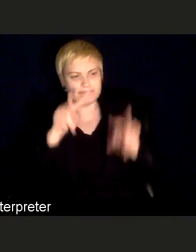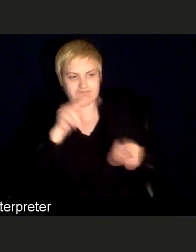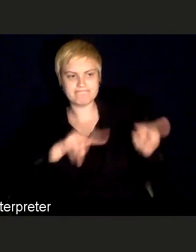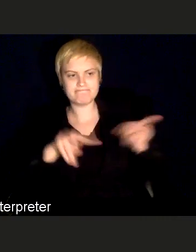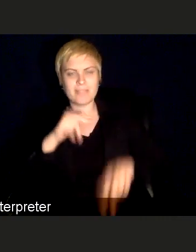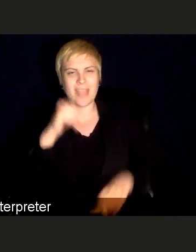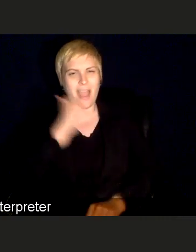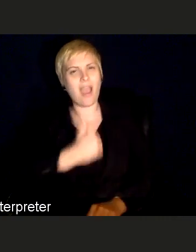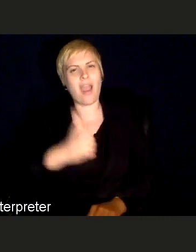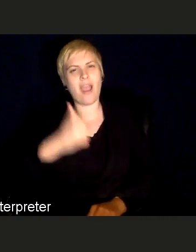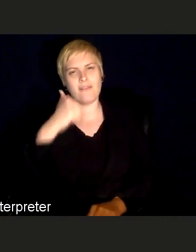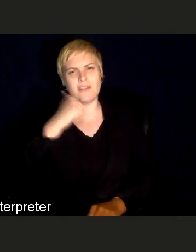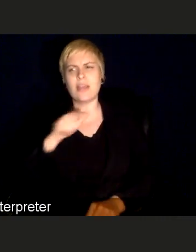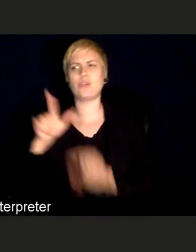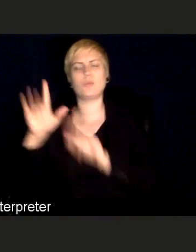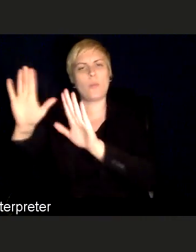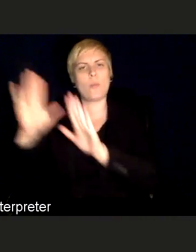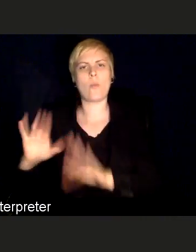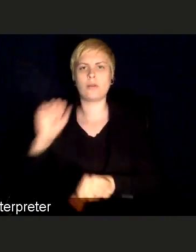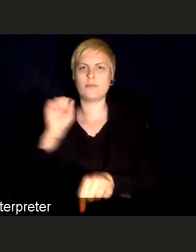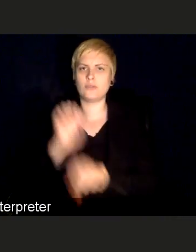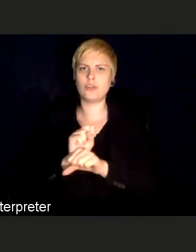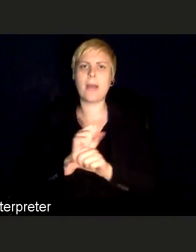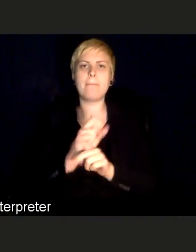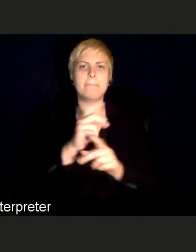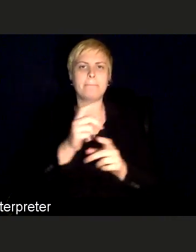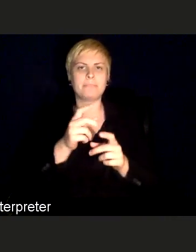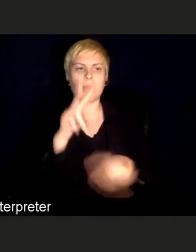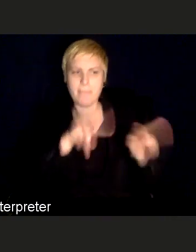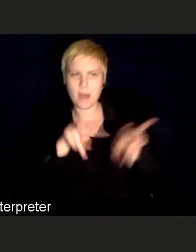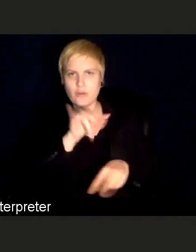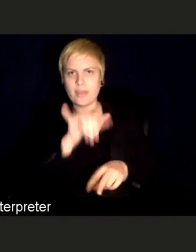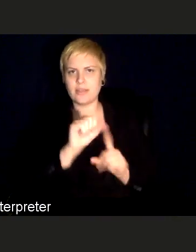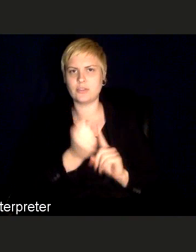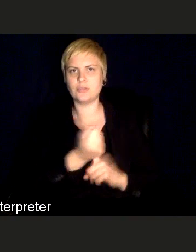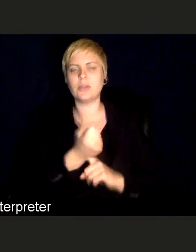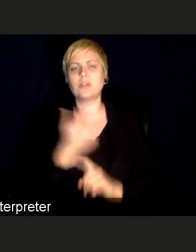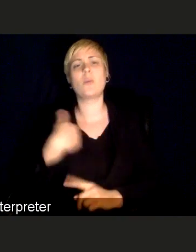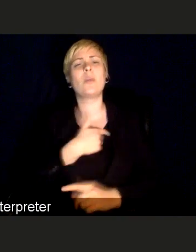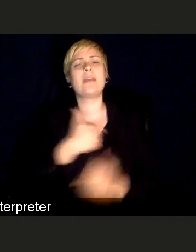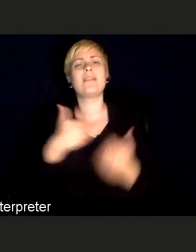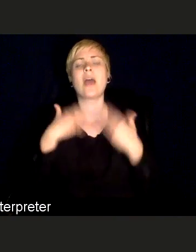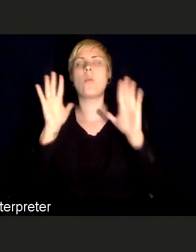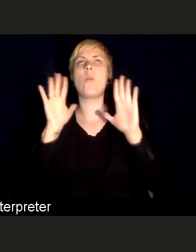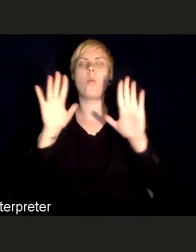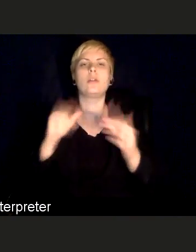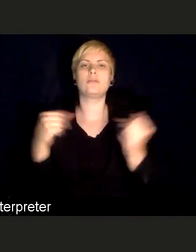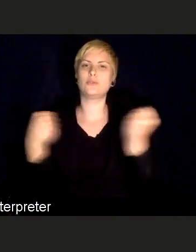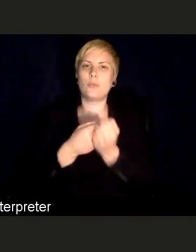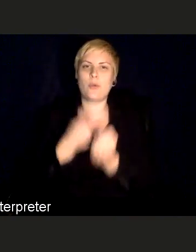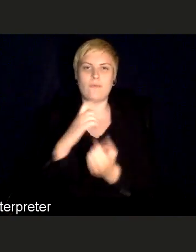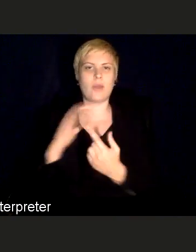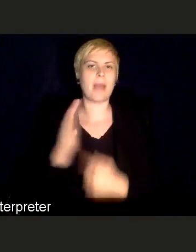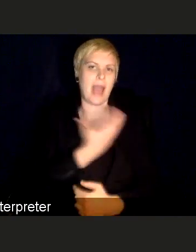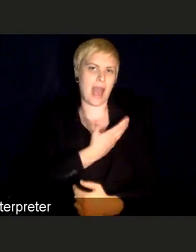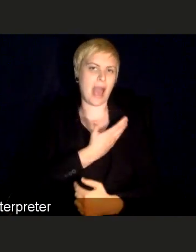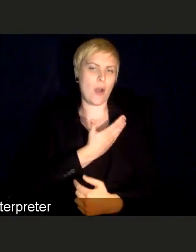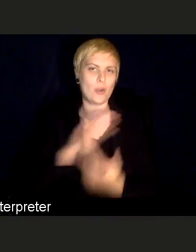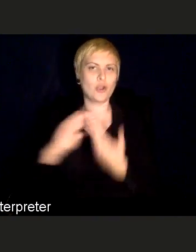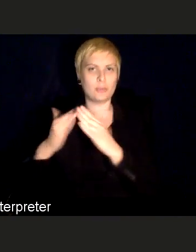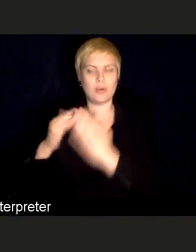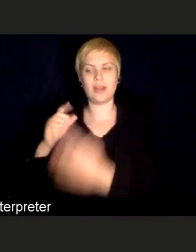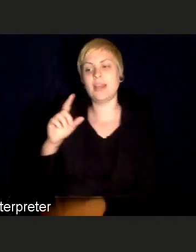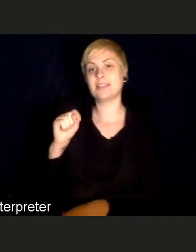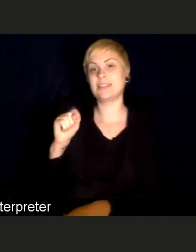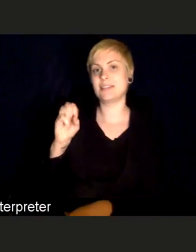and have been doing a great job. We've also had tremendous support from our community, and I know my colleague Tom Protack is going to talk a little bit about that,